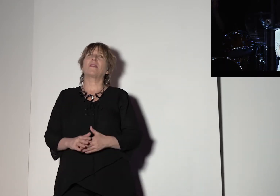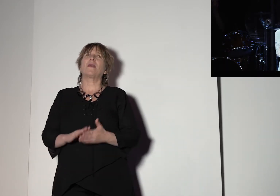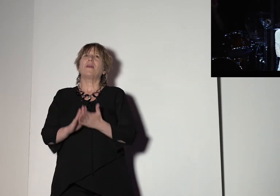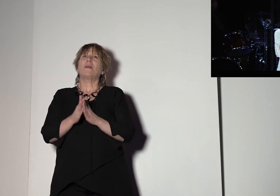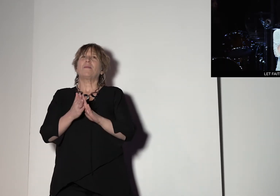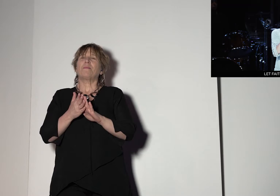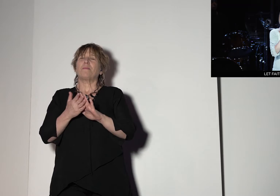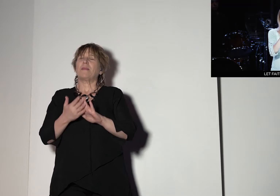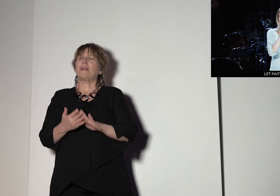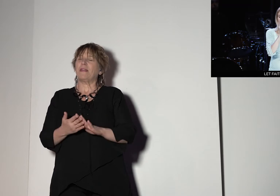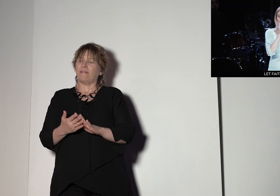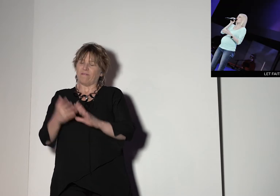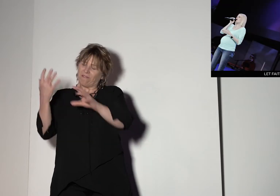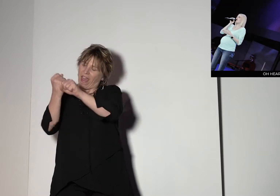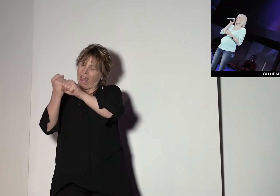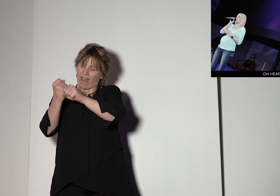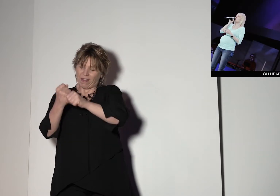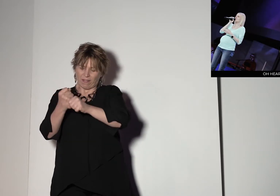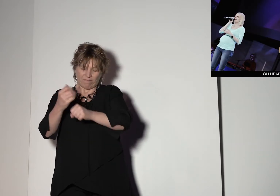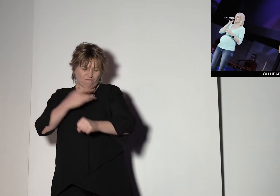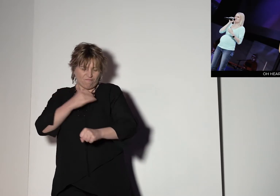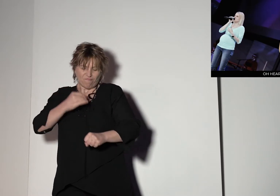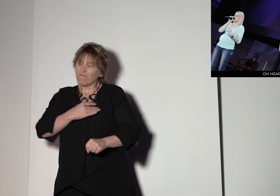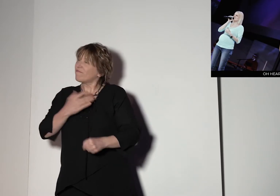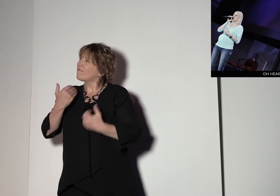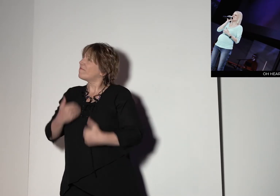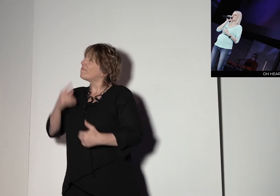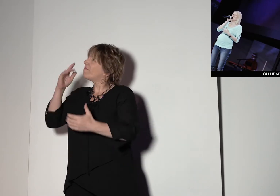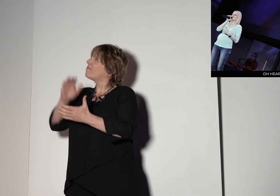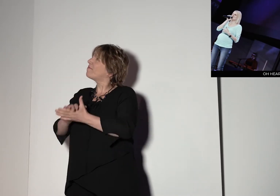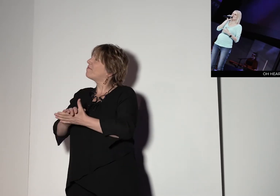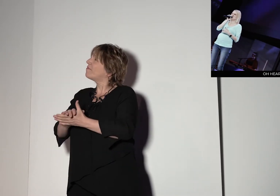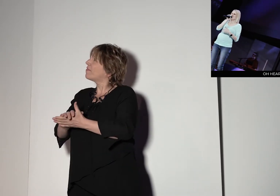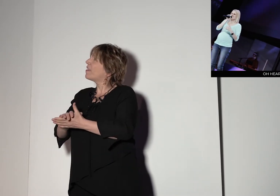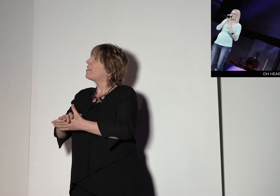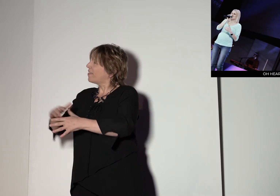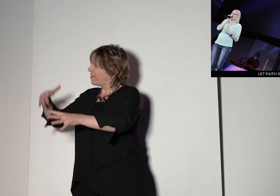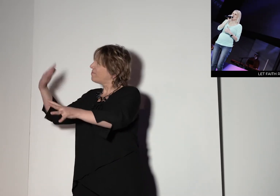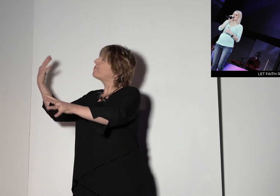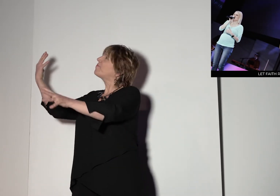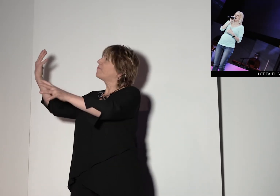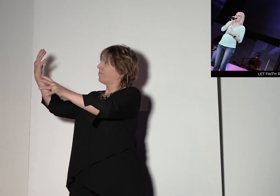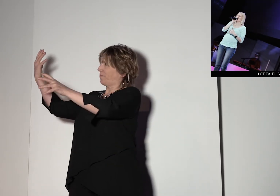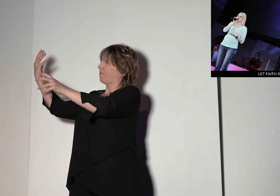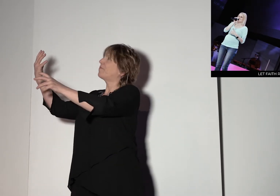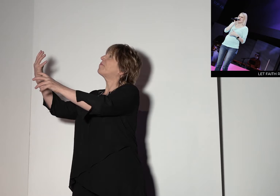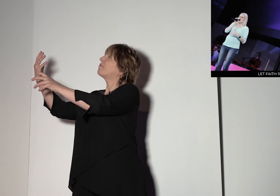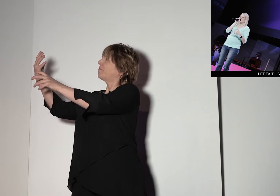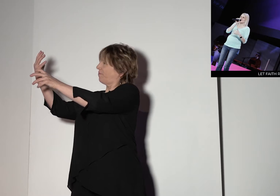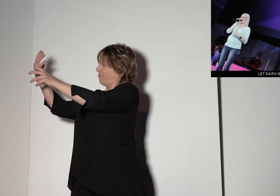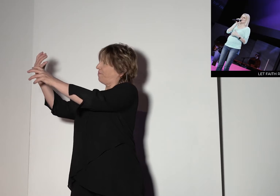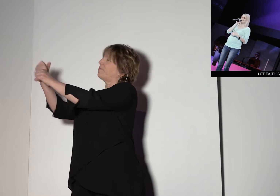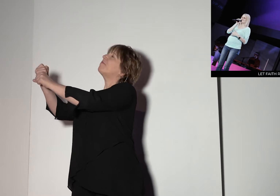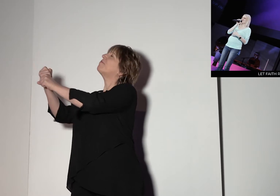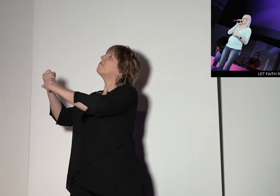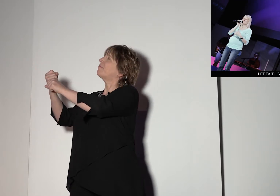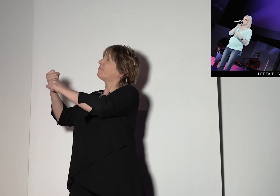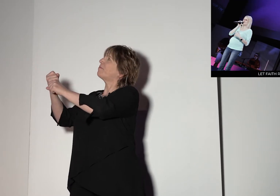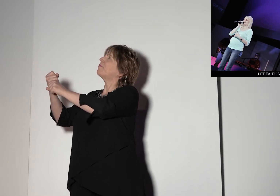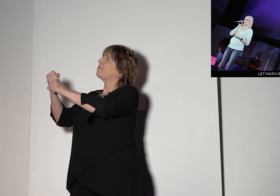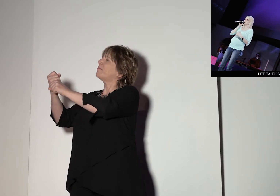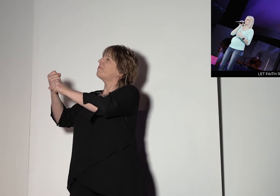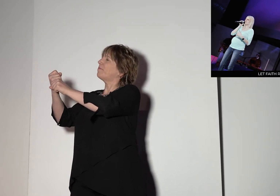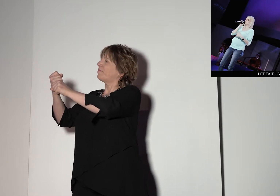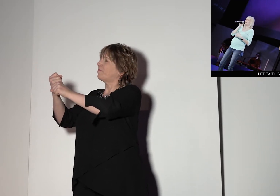Rise up, oh heart, believe. Let faith rise